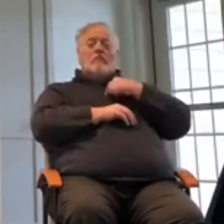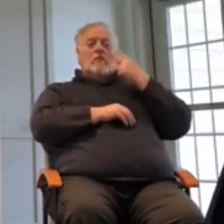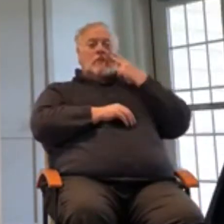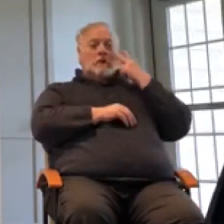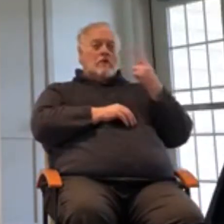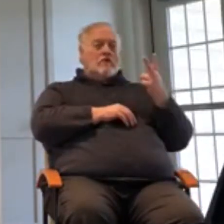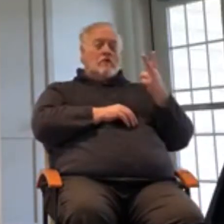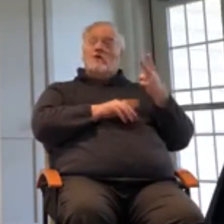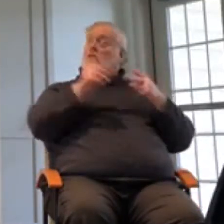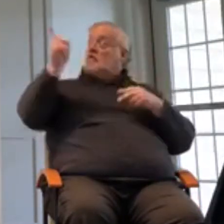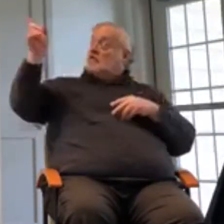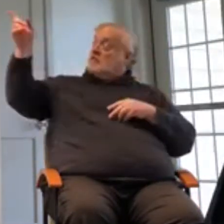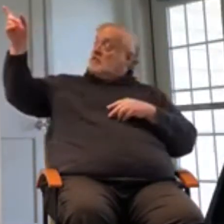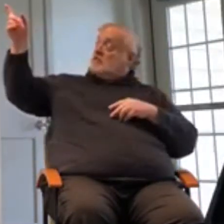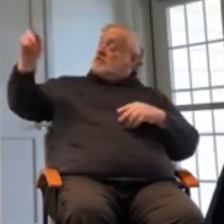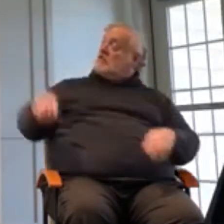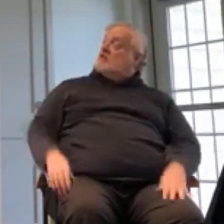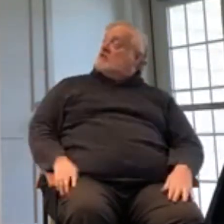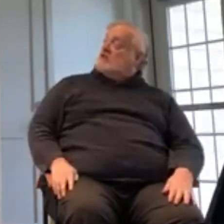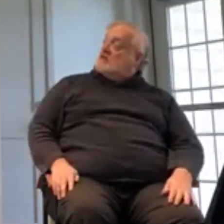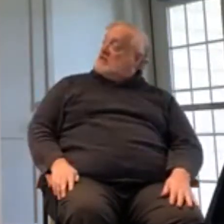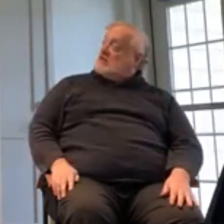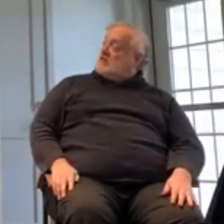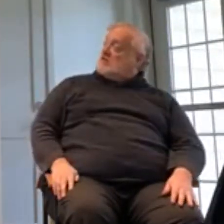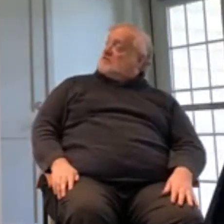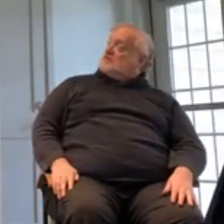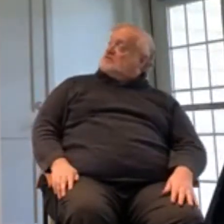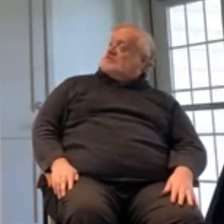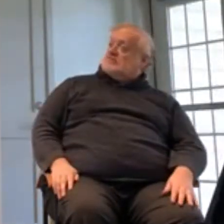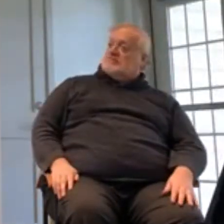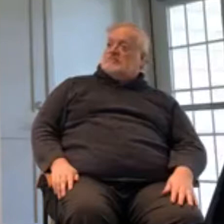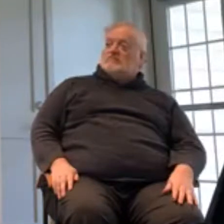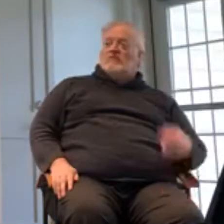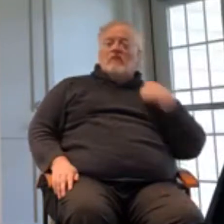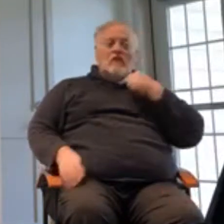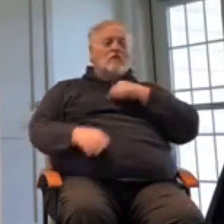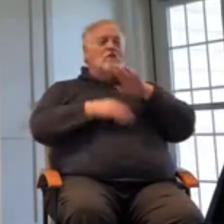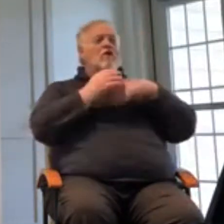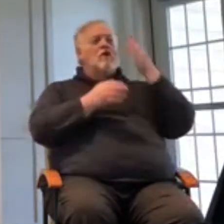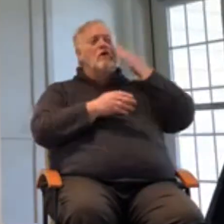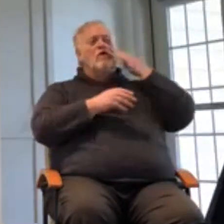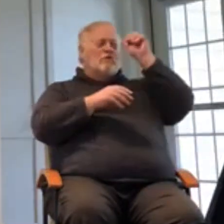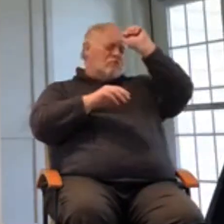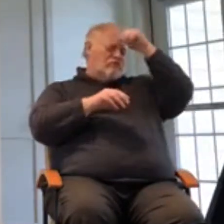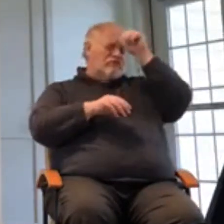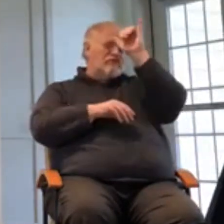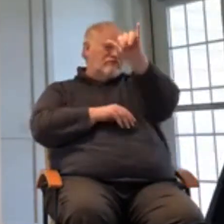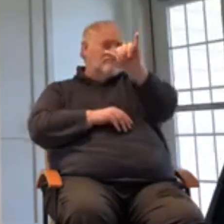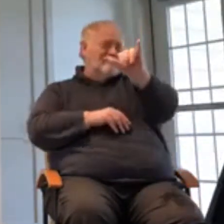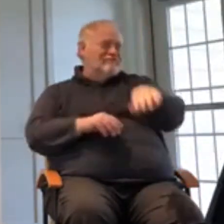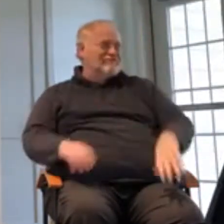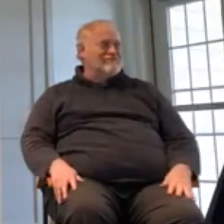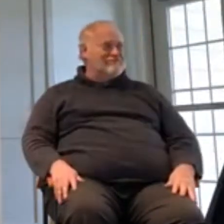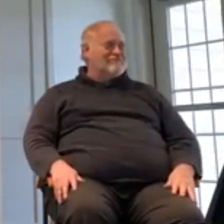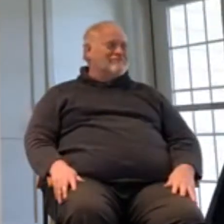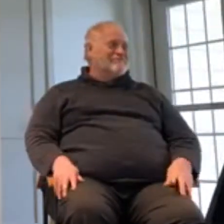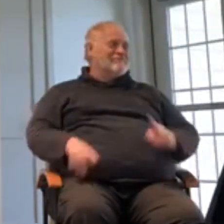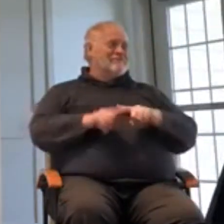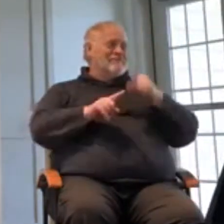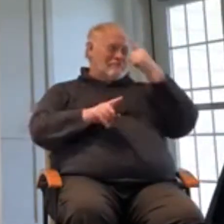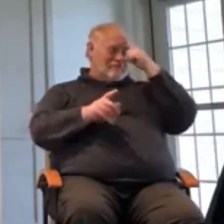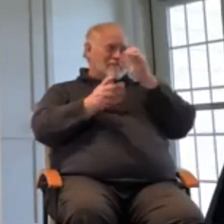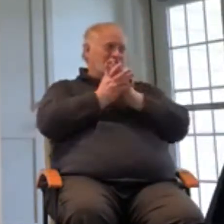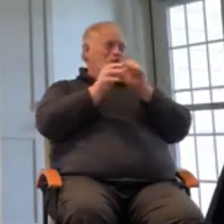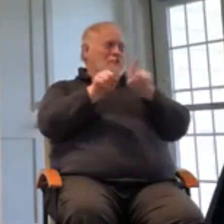looking at Psalms chapter number 23. And I know we all know it, probably all have it memorized. But I believe it's just